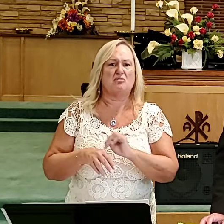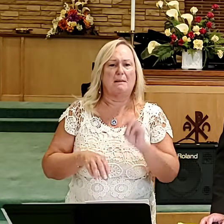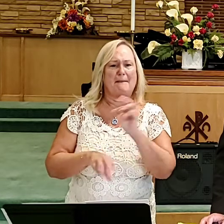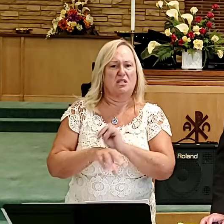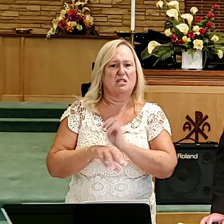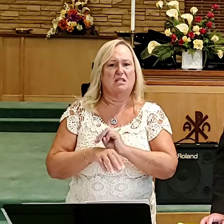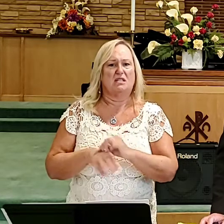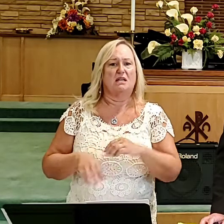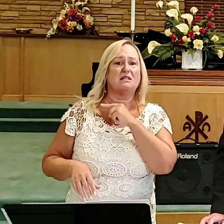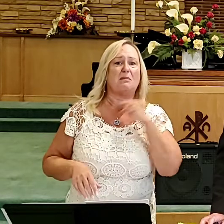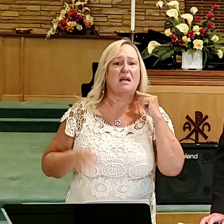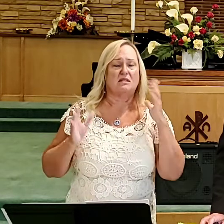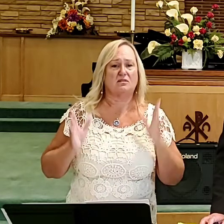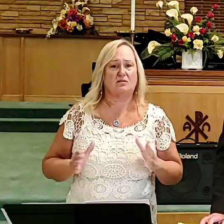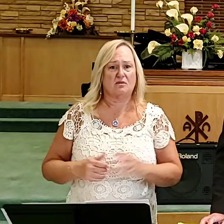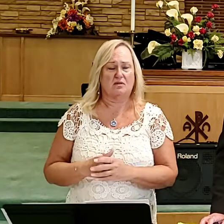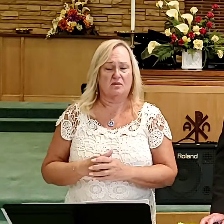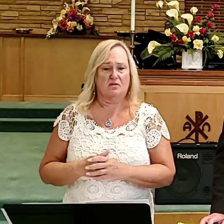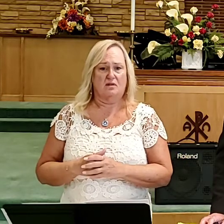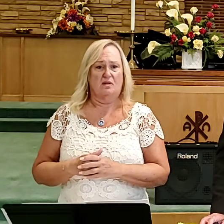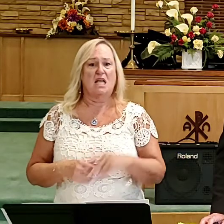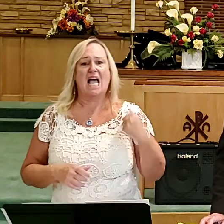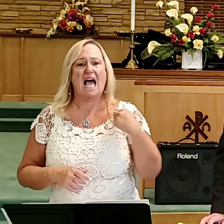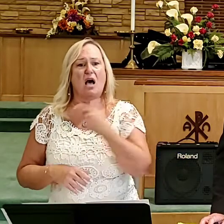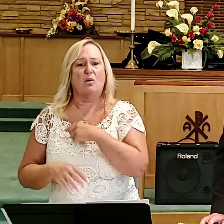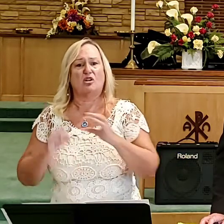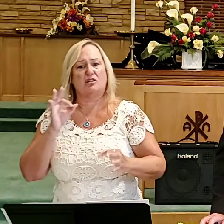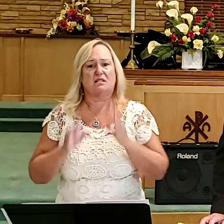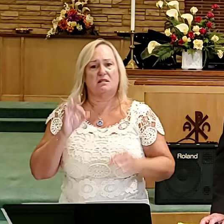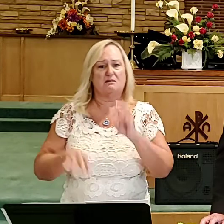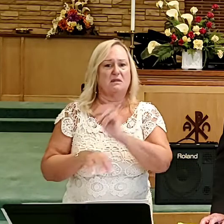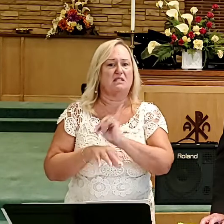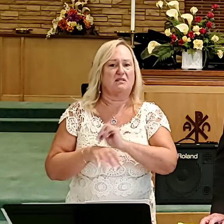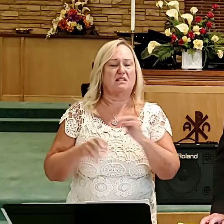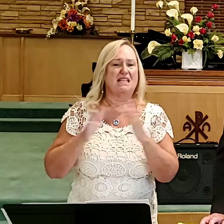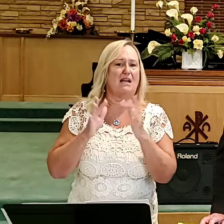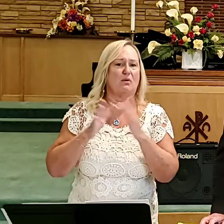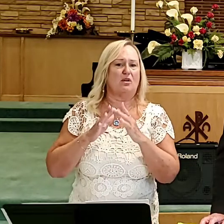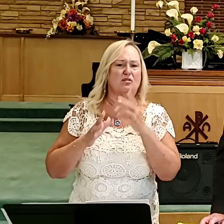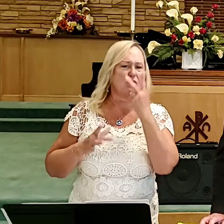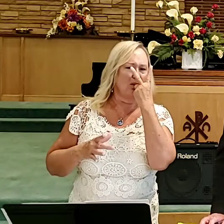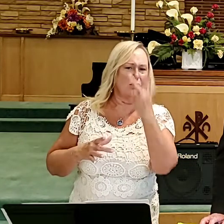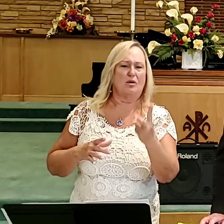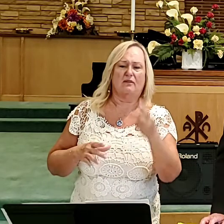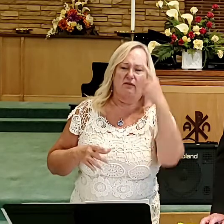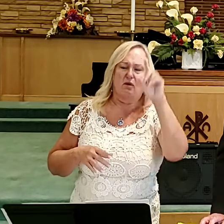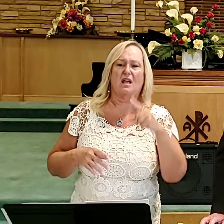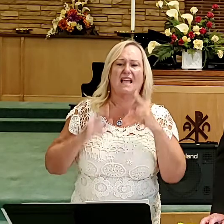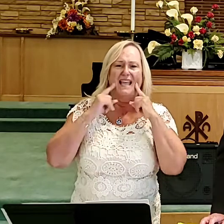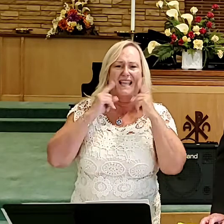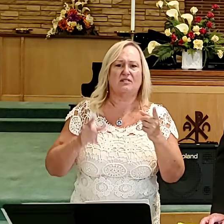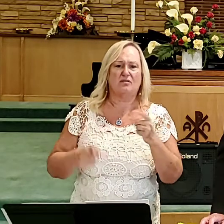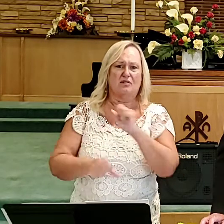as a pastor. Our justice ministry networks look for solutions that work.